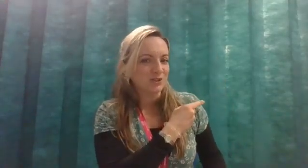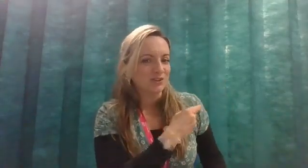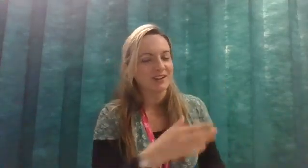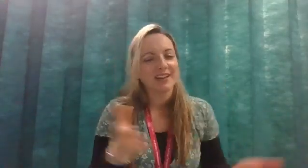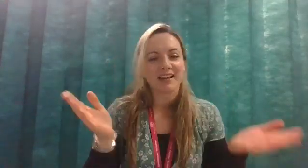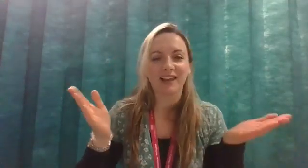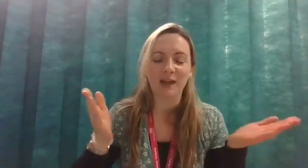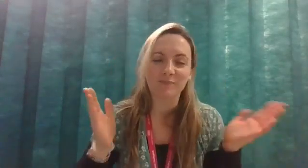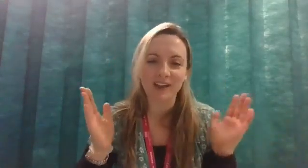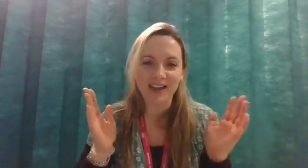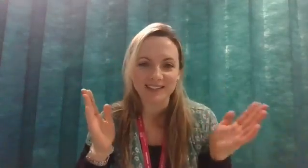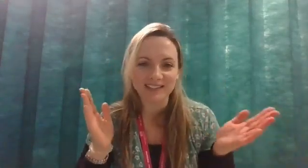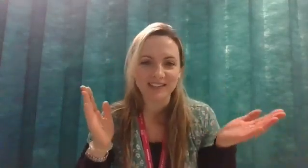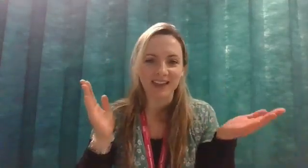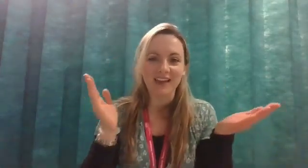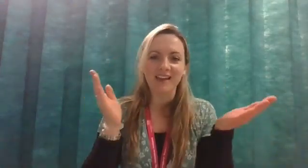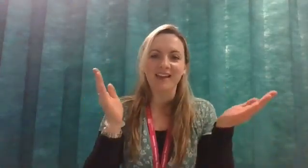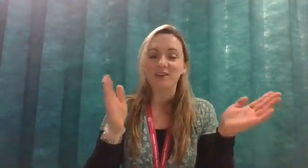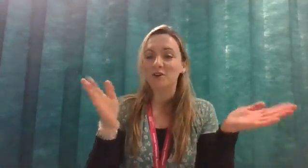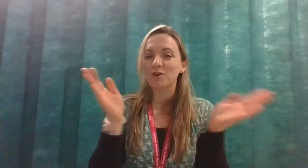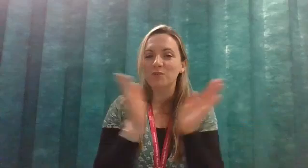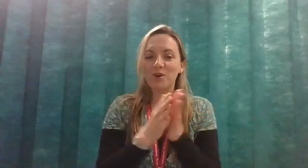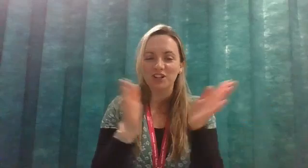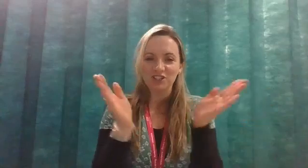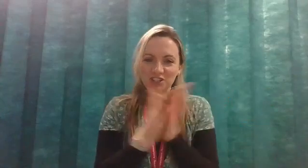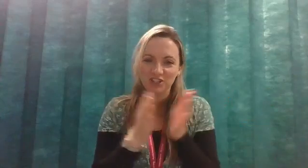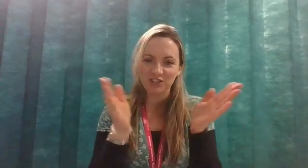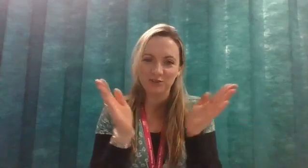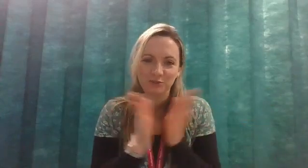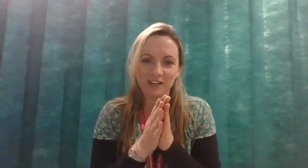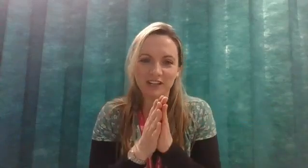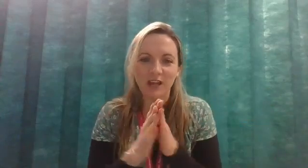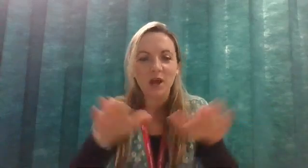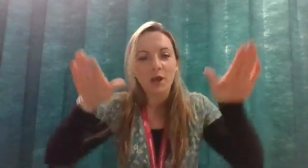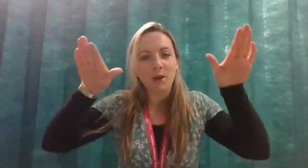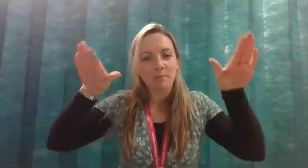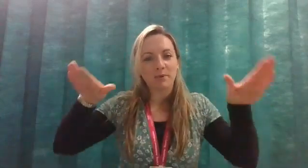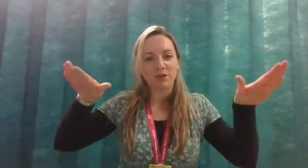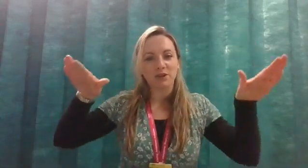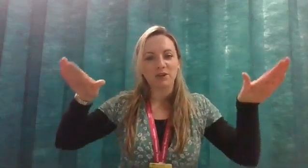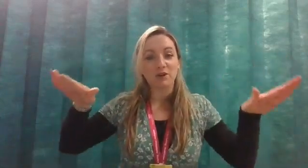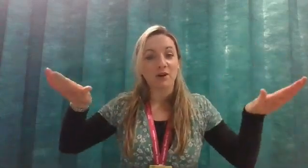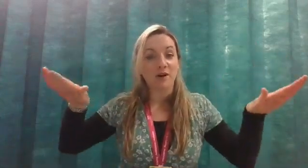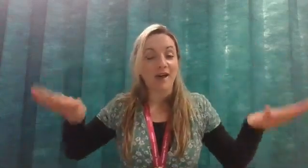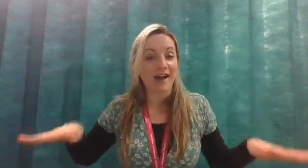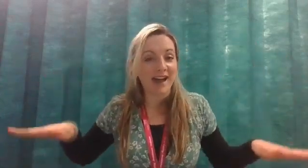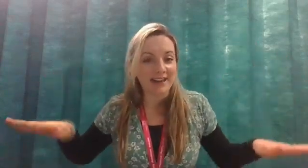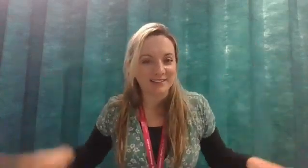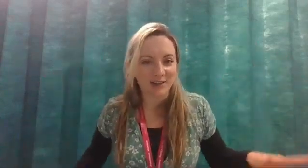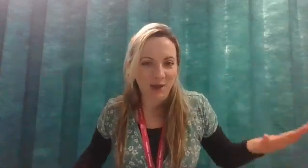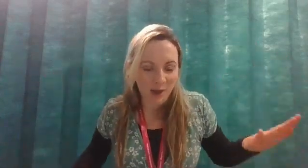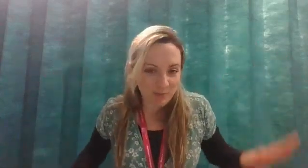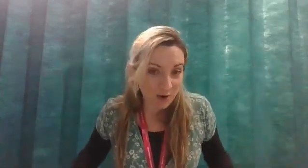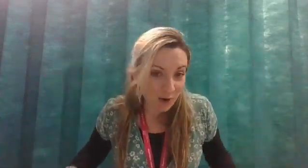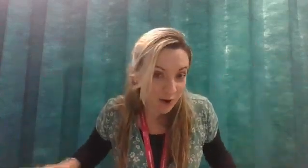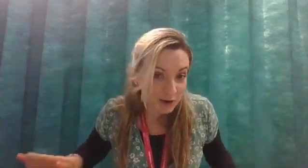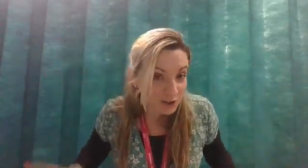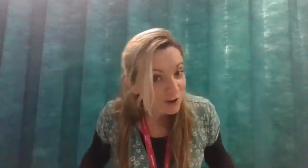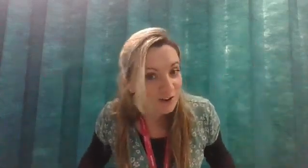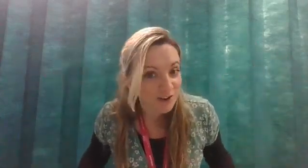door. Clap your hands together, 1, 2, 3. Put your hands upon